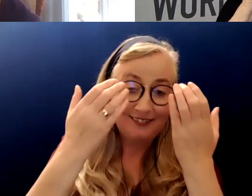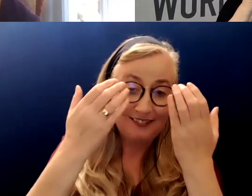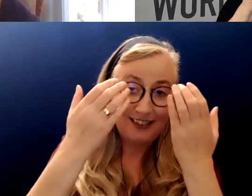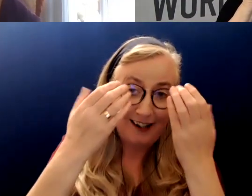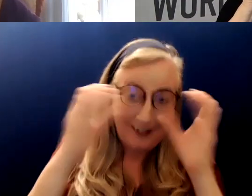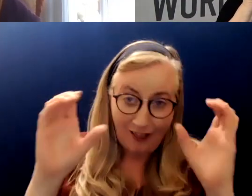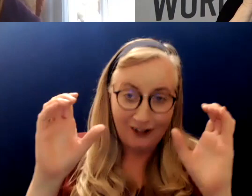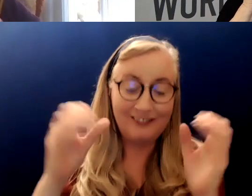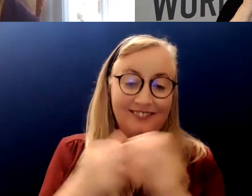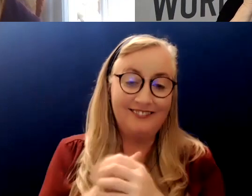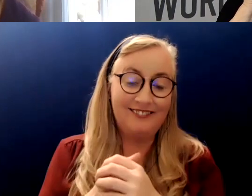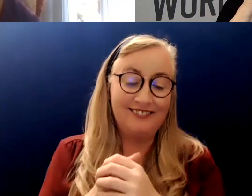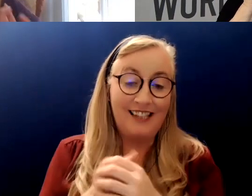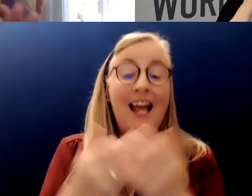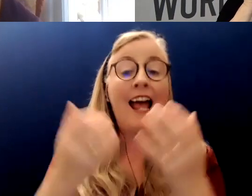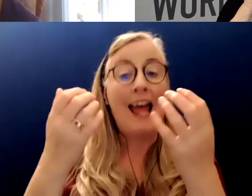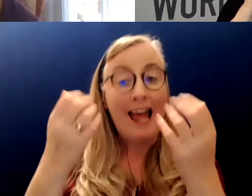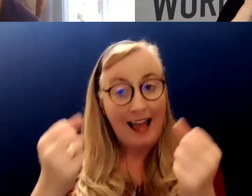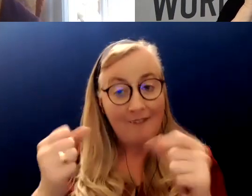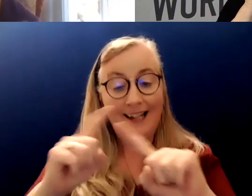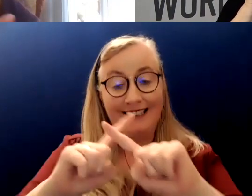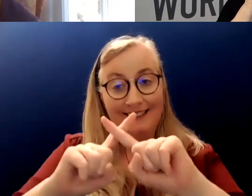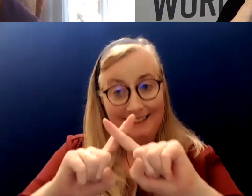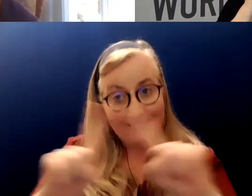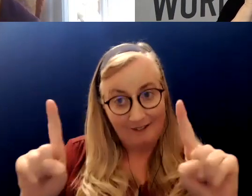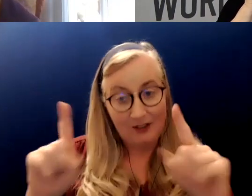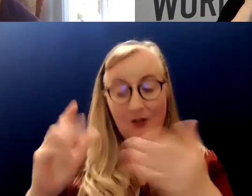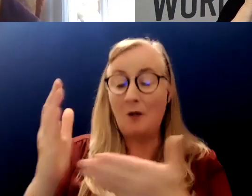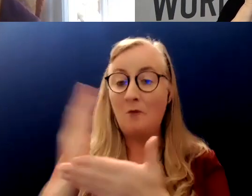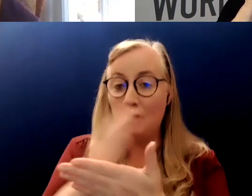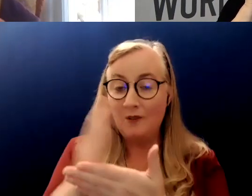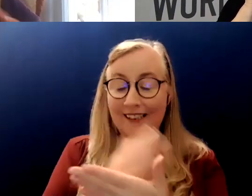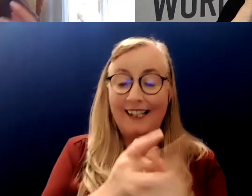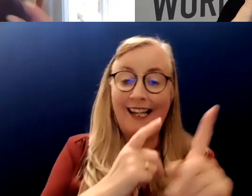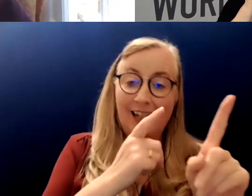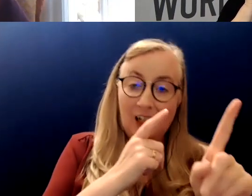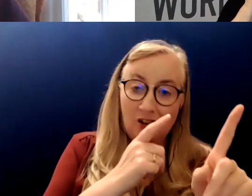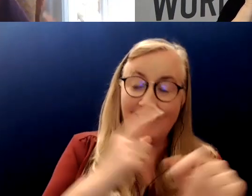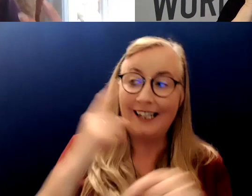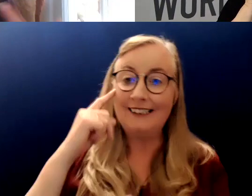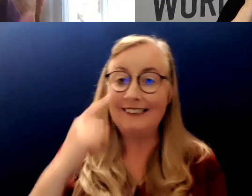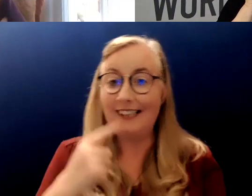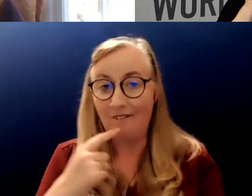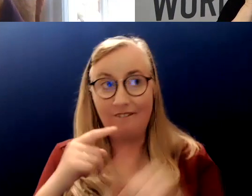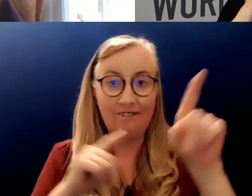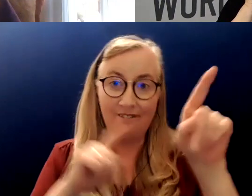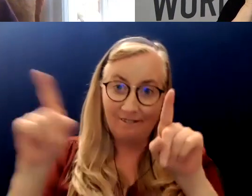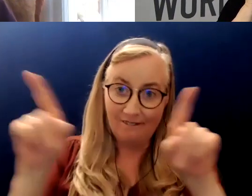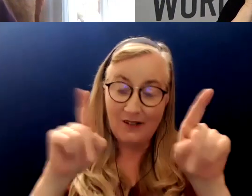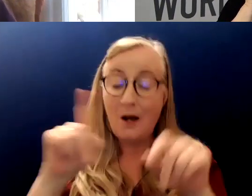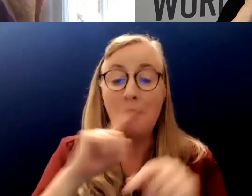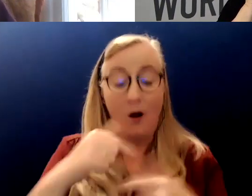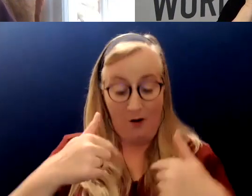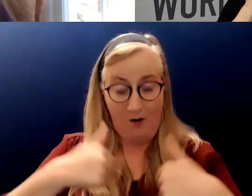there is a difference between hearing and deaf, but that we are a part of each